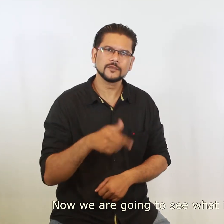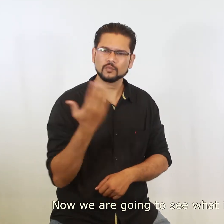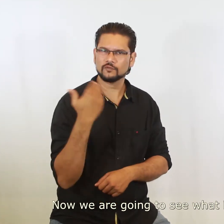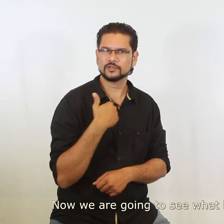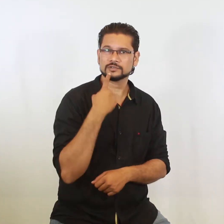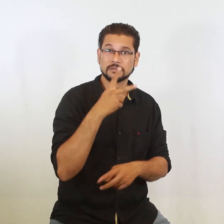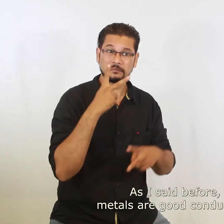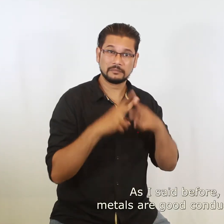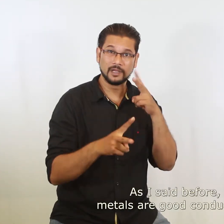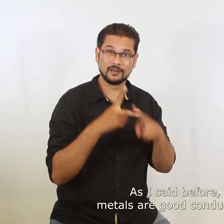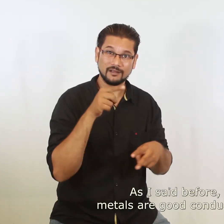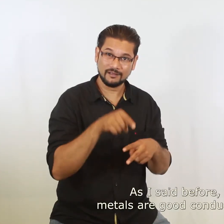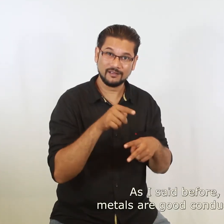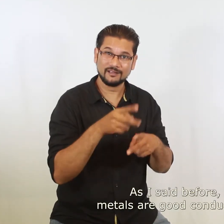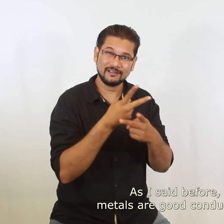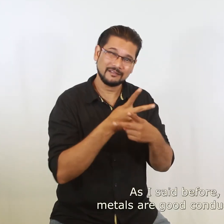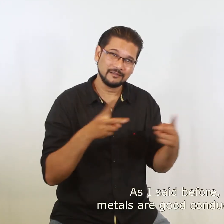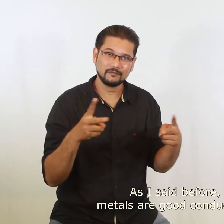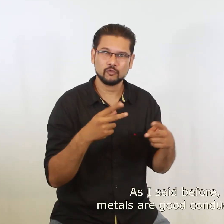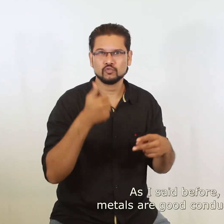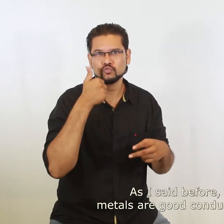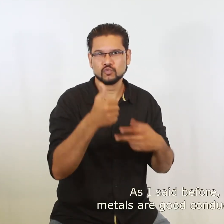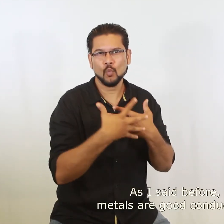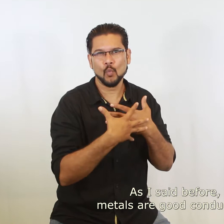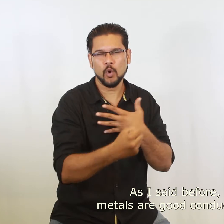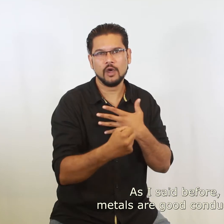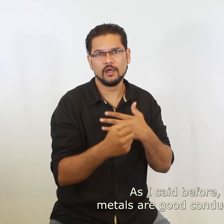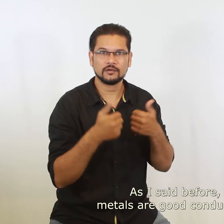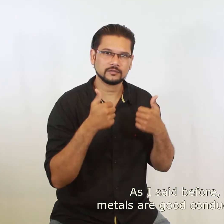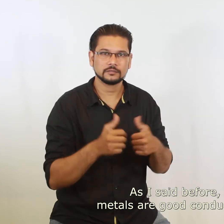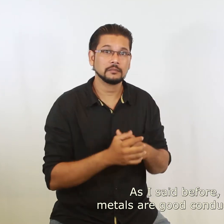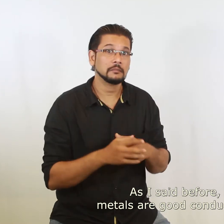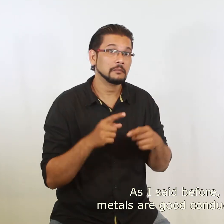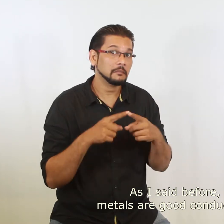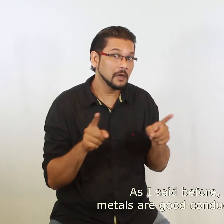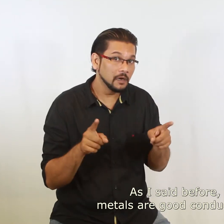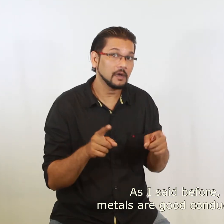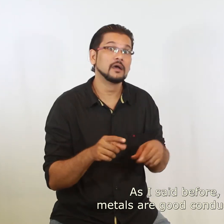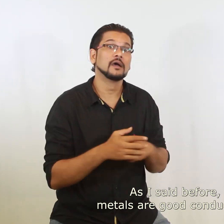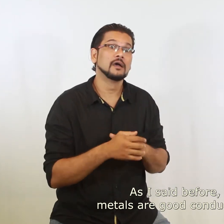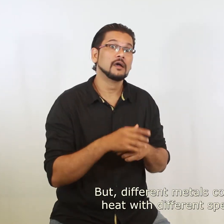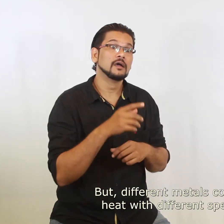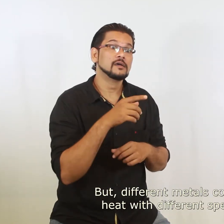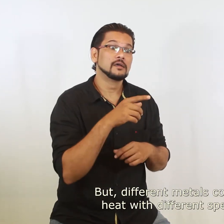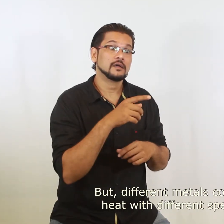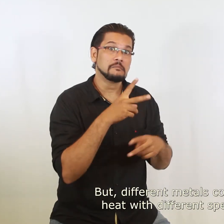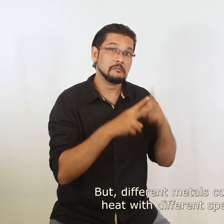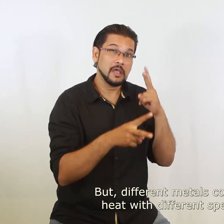As I said before, metals are good conductors. But different metals conduct